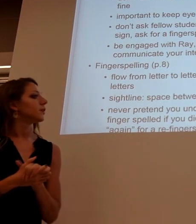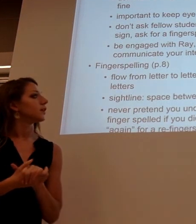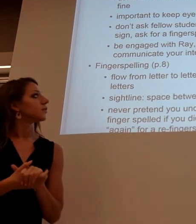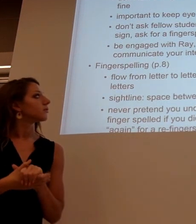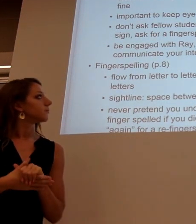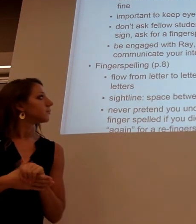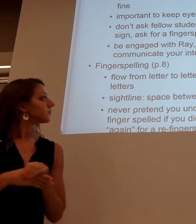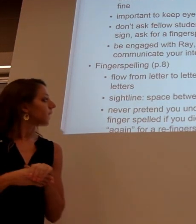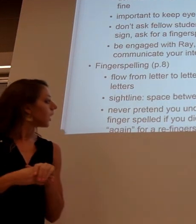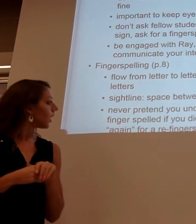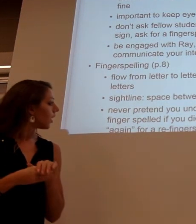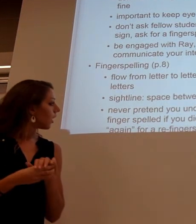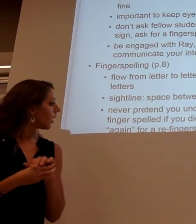blank.